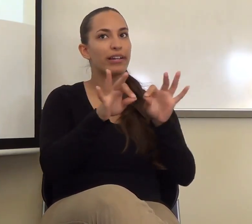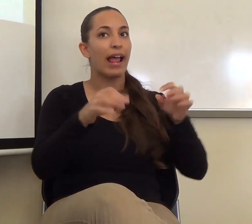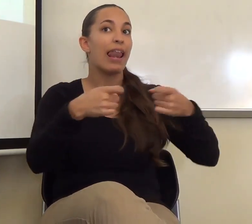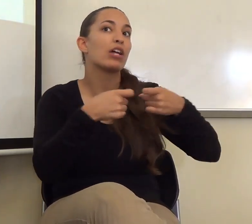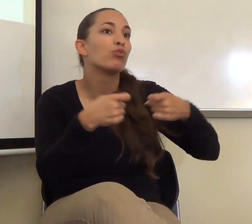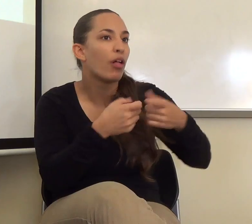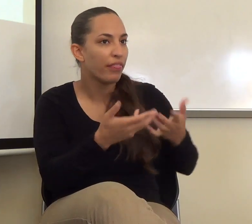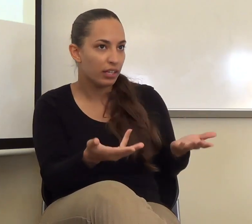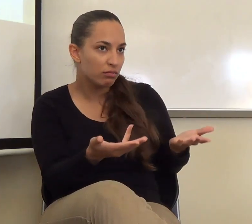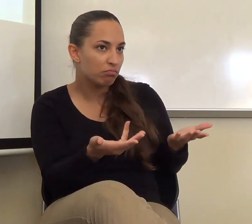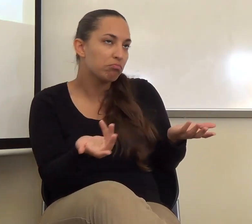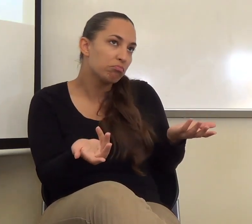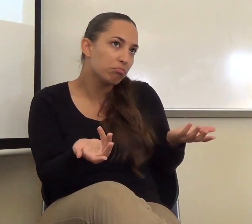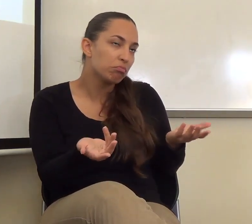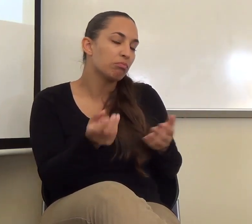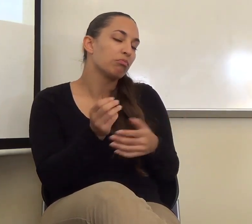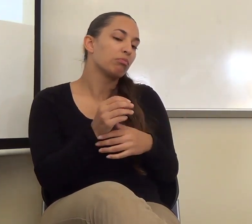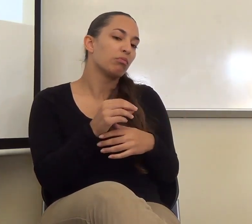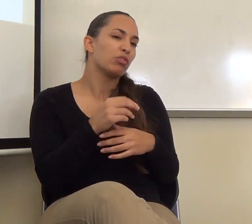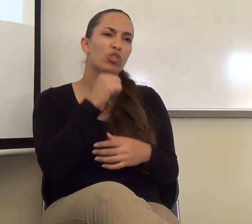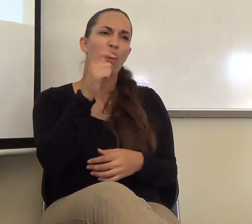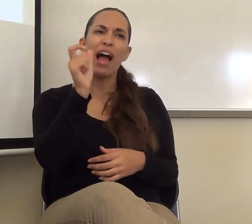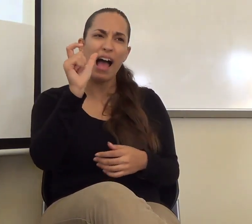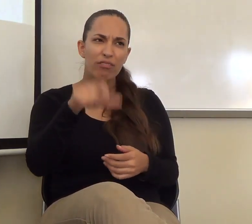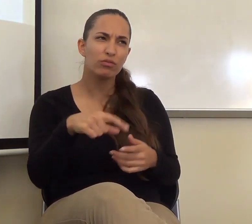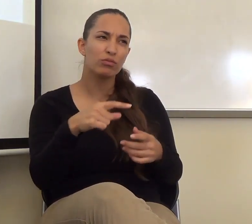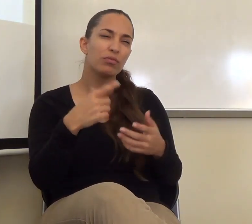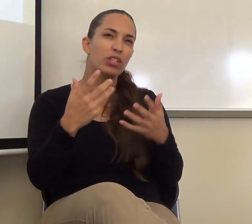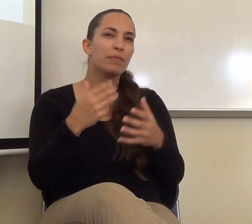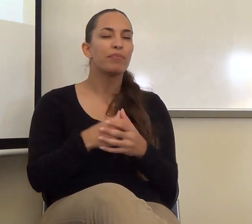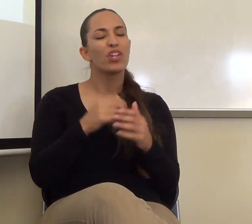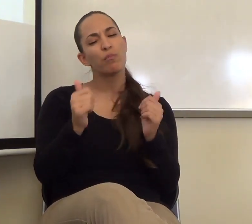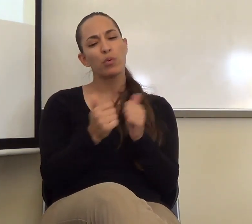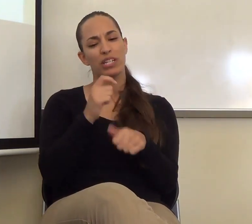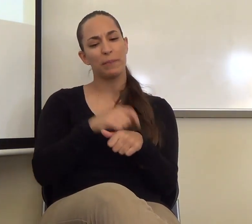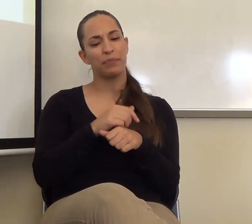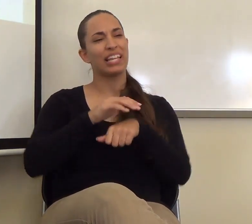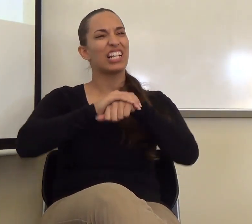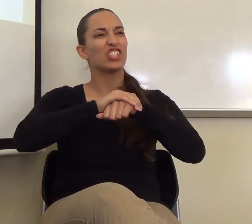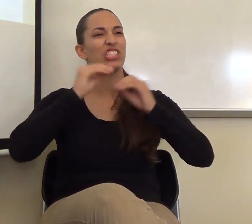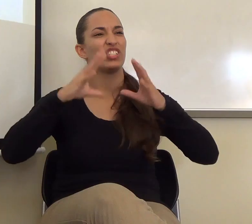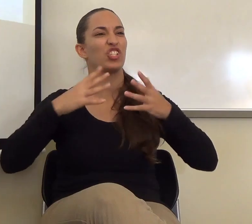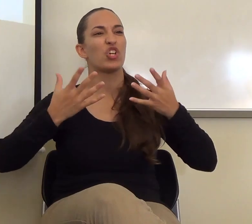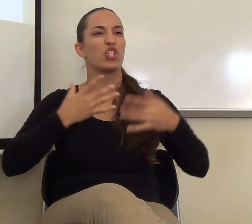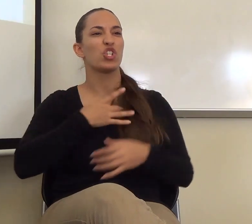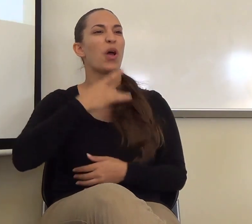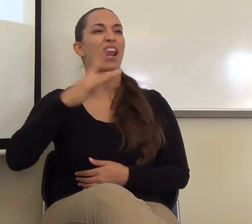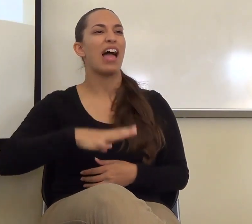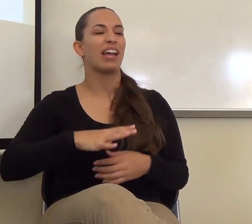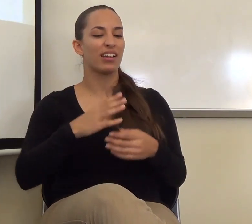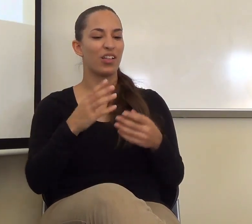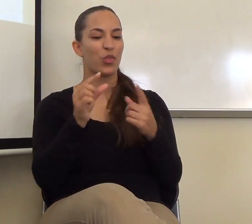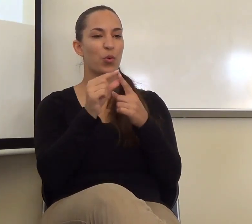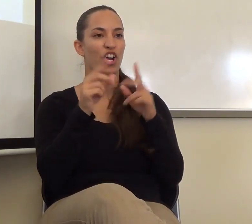things. Okay, you don't have to. The word, usually English teachers don't like the word things. If